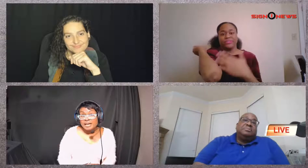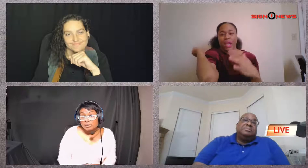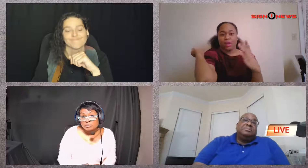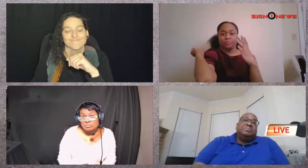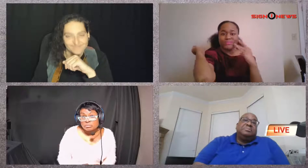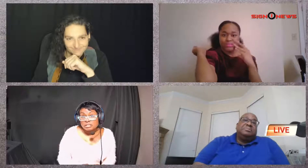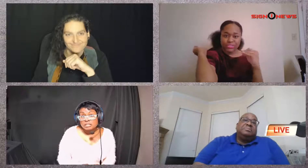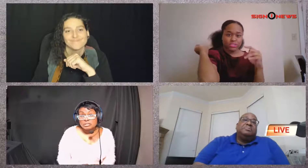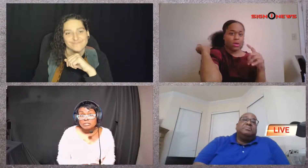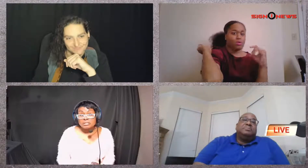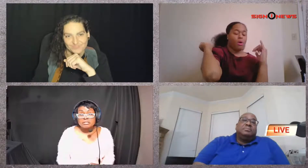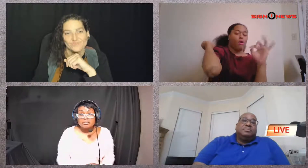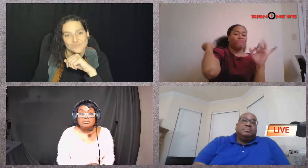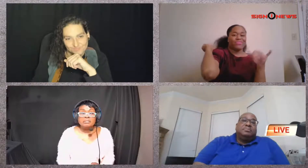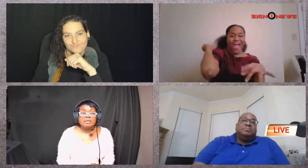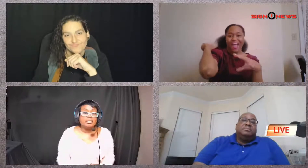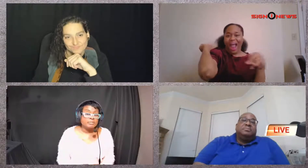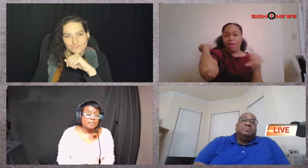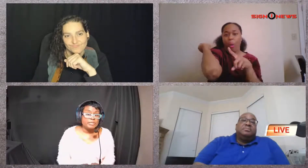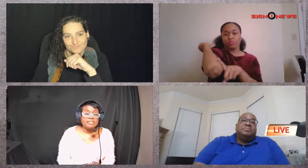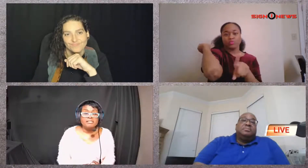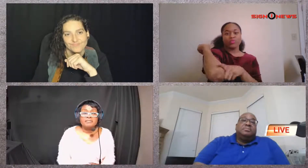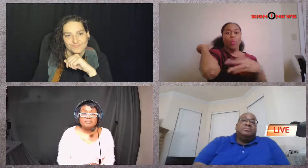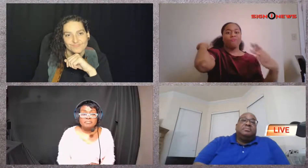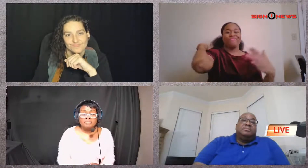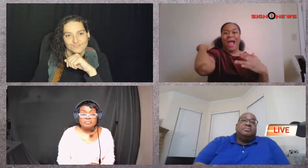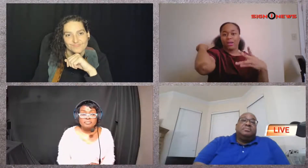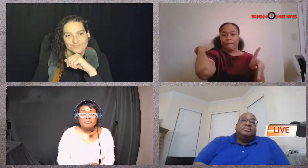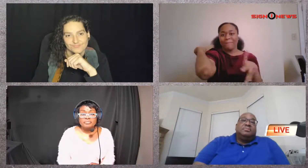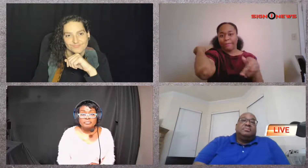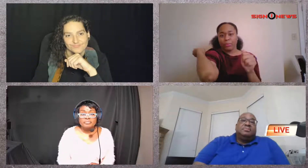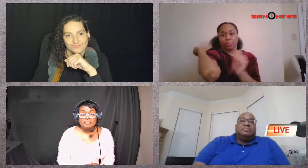Maybe have more panel discussions on our experience.